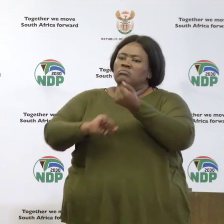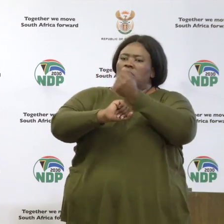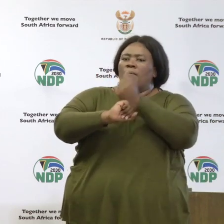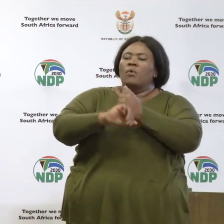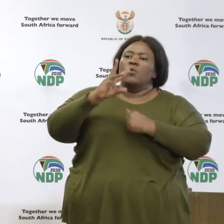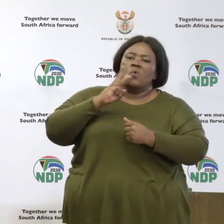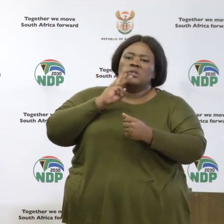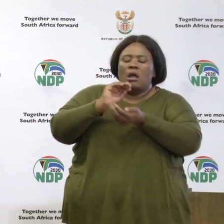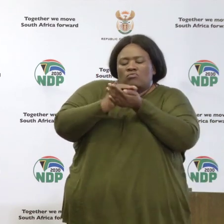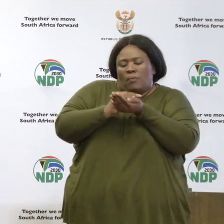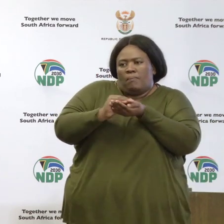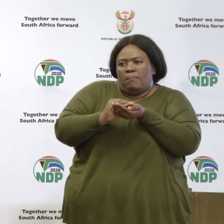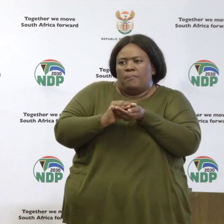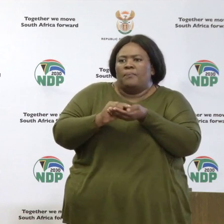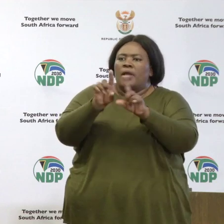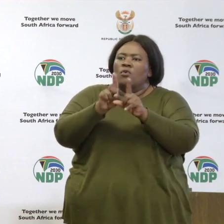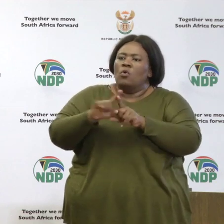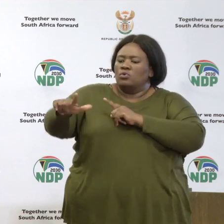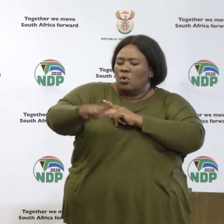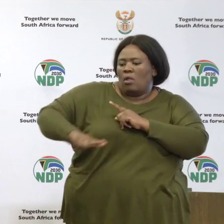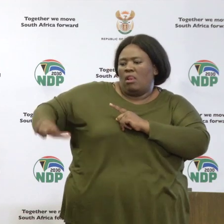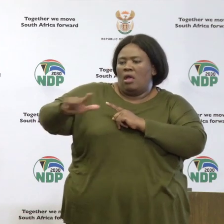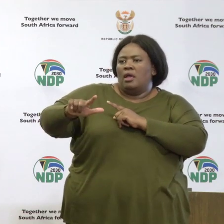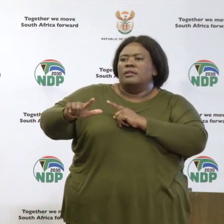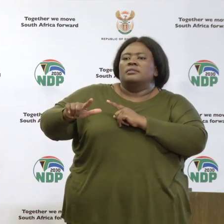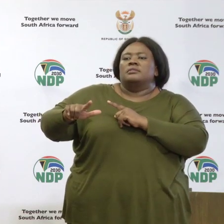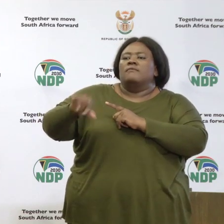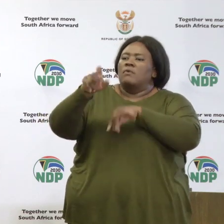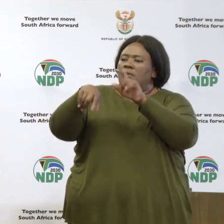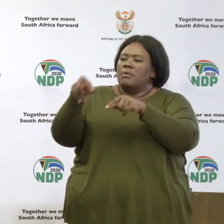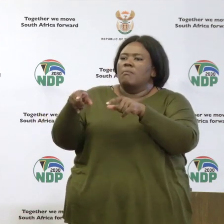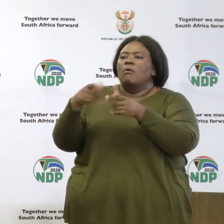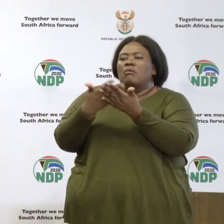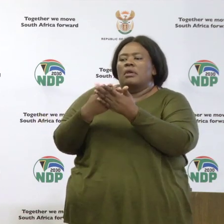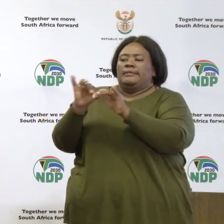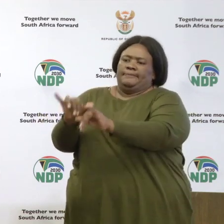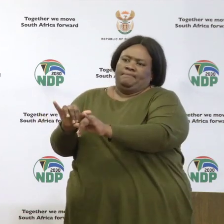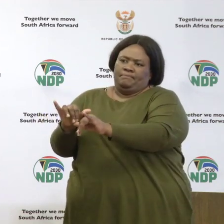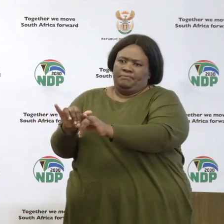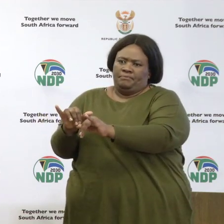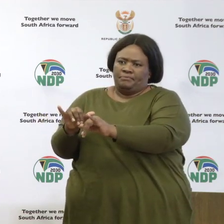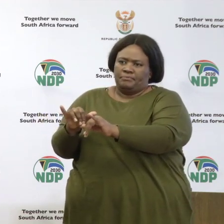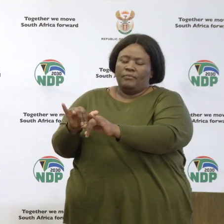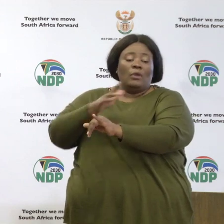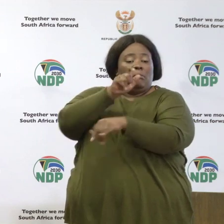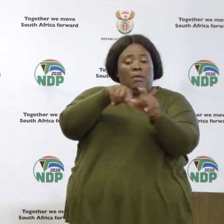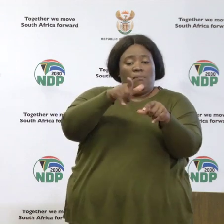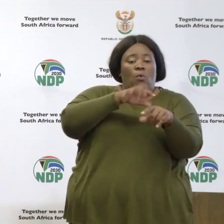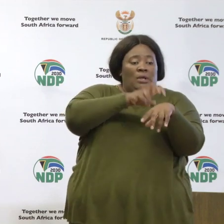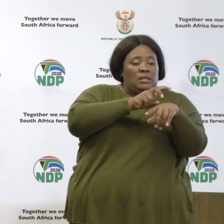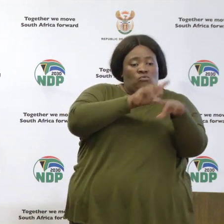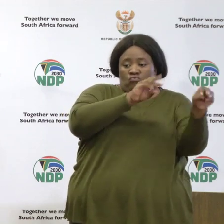water and soap, as well as land for temporary shelter for people that we would need to relocate from